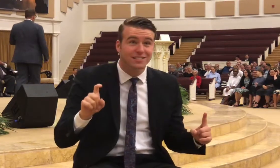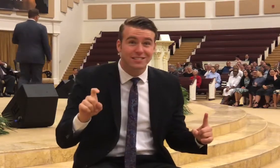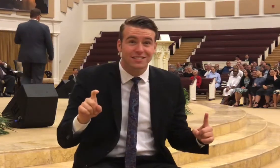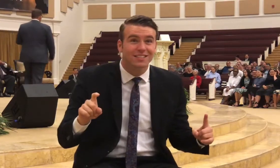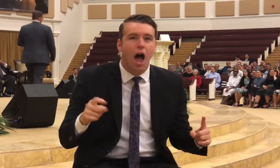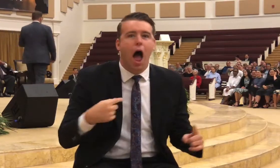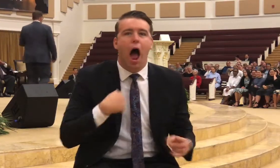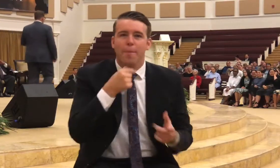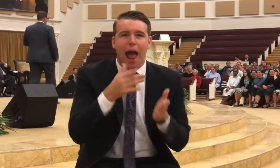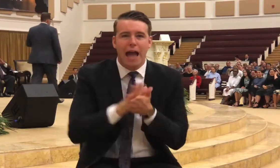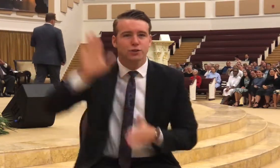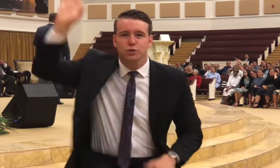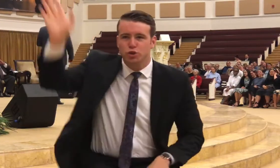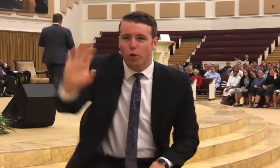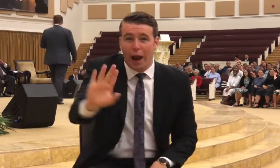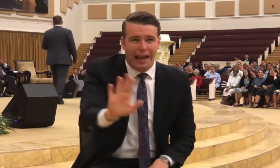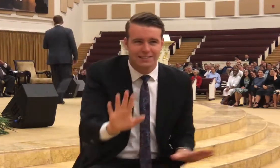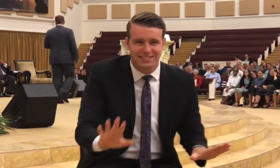I'm not going to ask for a show of hands.